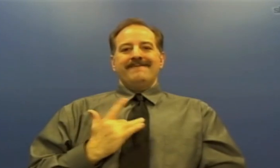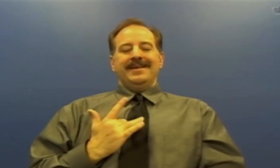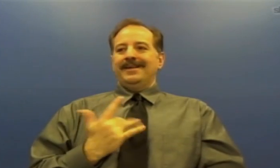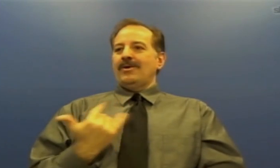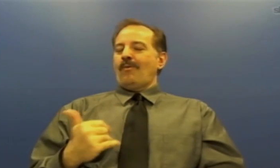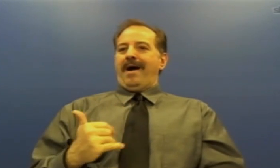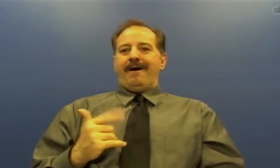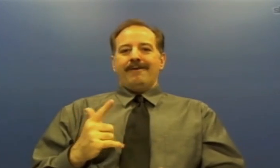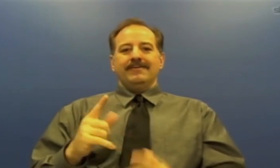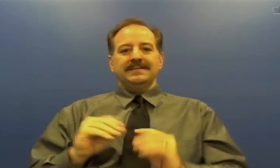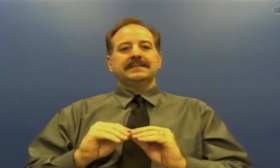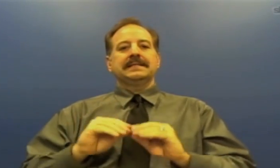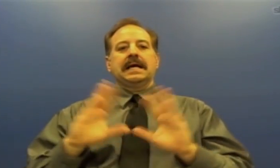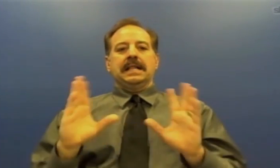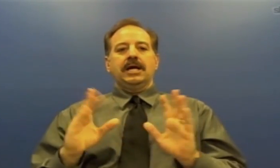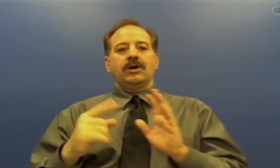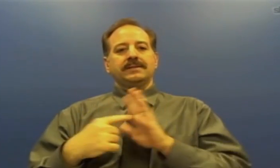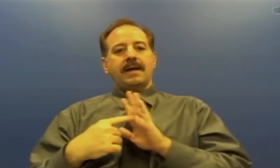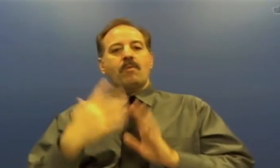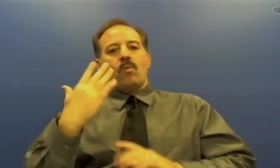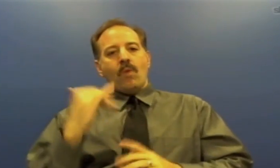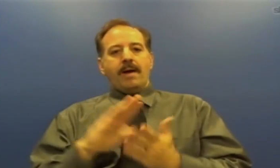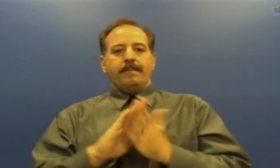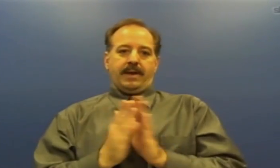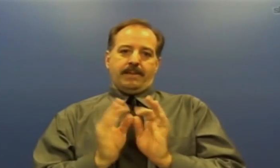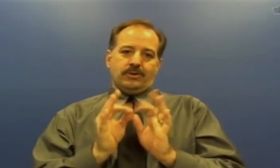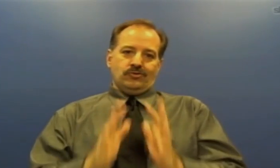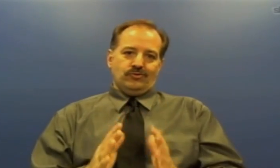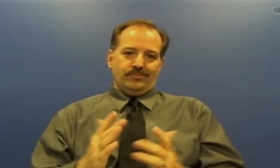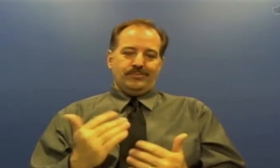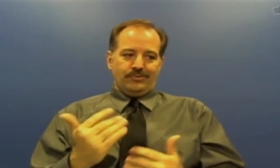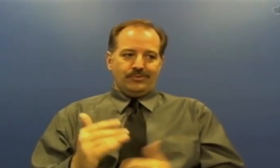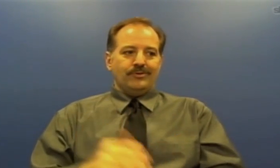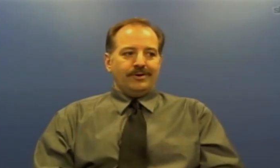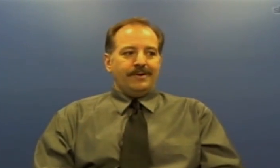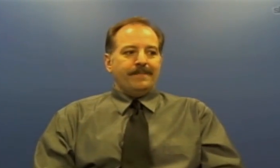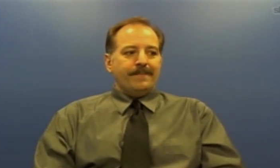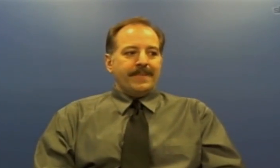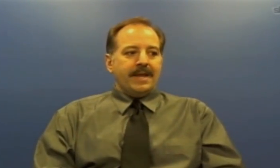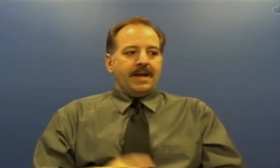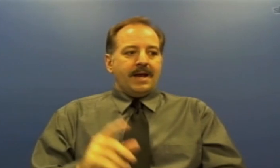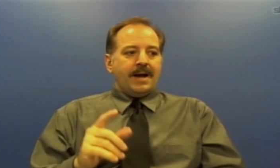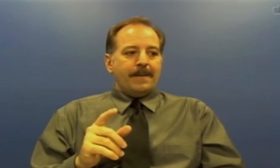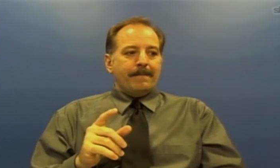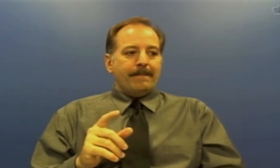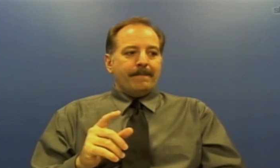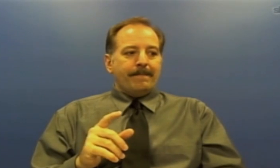can exist in that kind of a setting. And that's where I think is a clear example of why I became an interpreter.